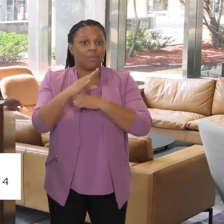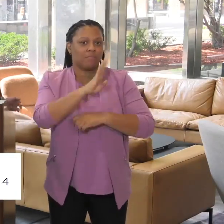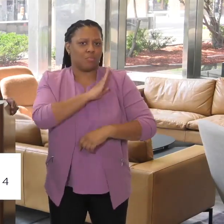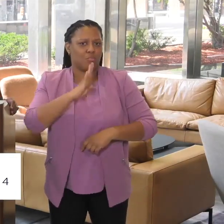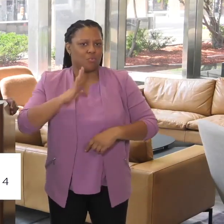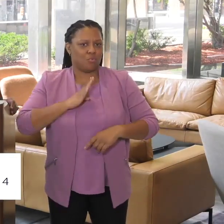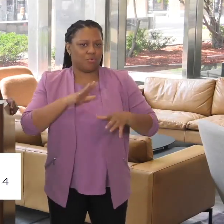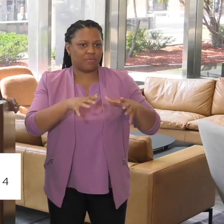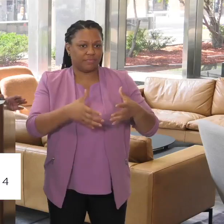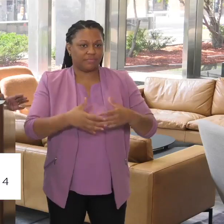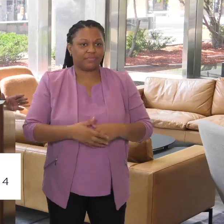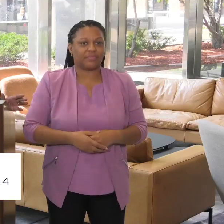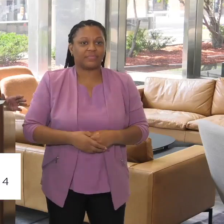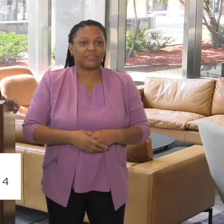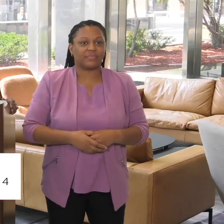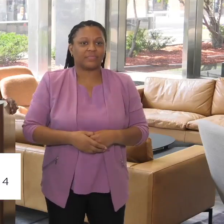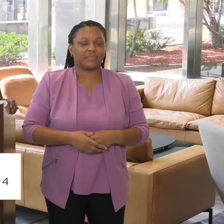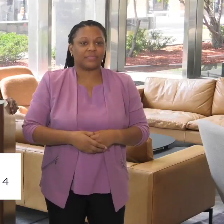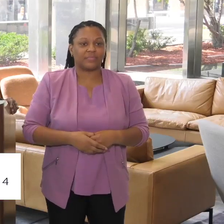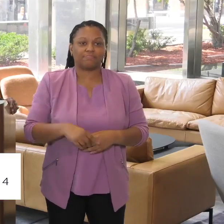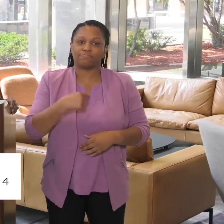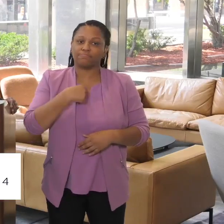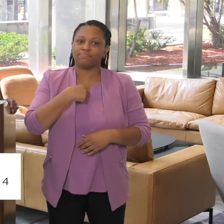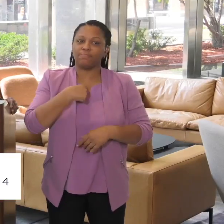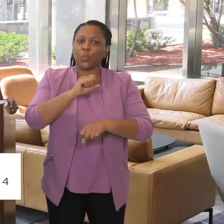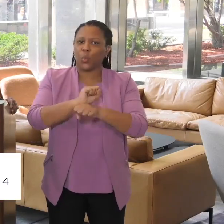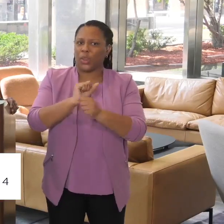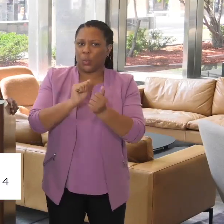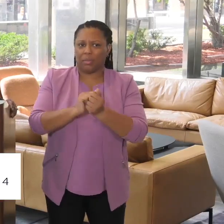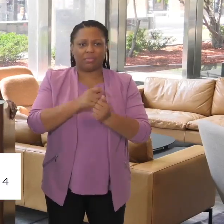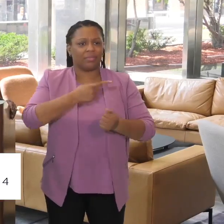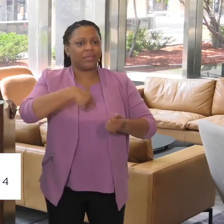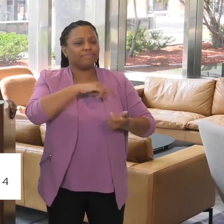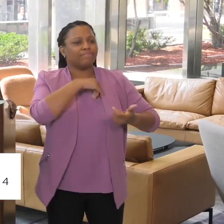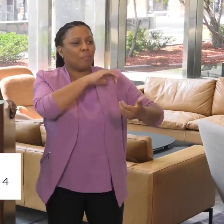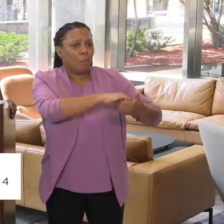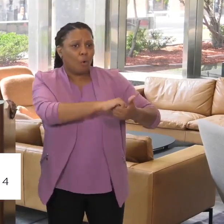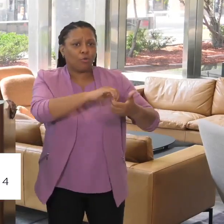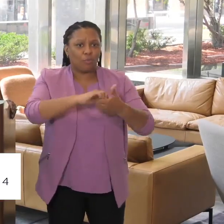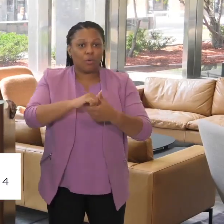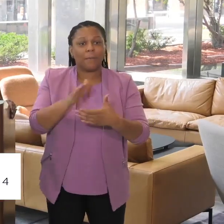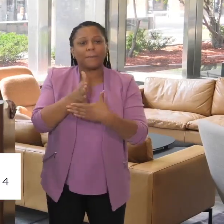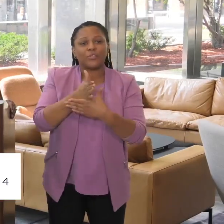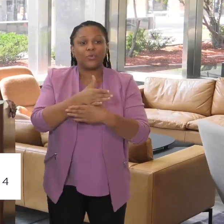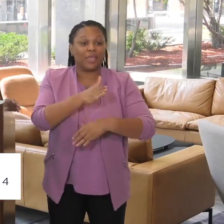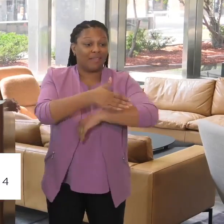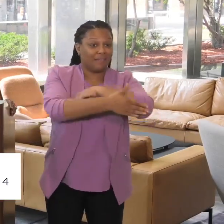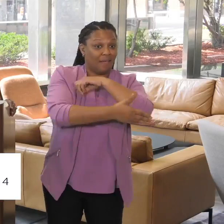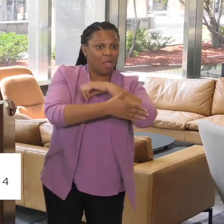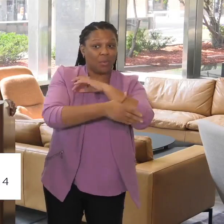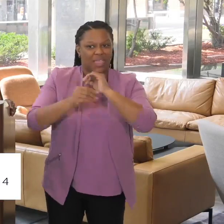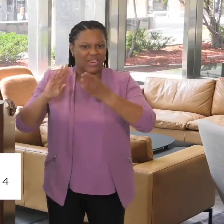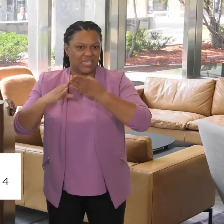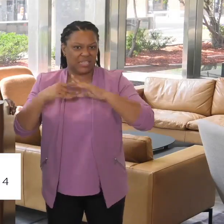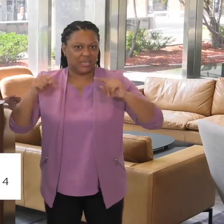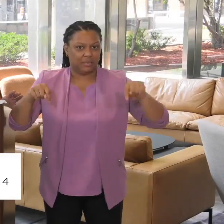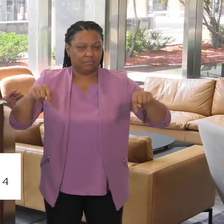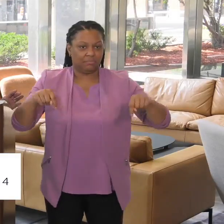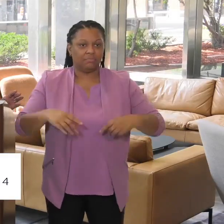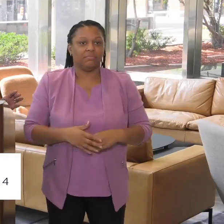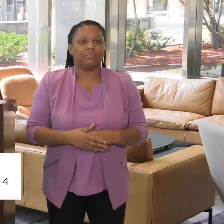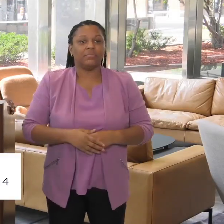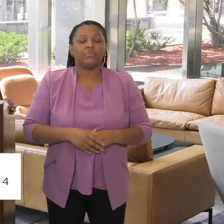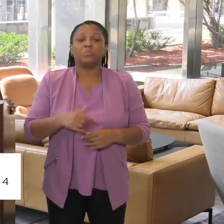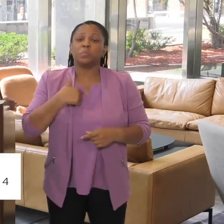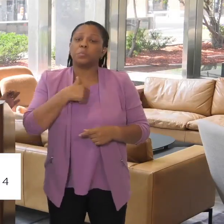ongoing collaboration between the city and the county. It is often easy to talk about partnership,